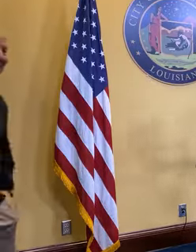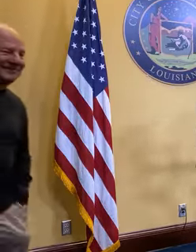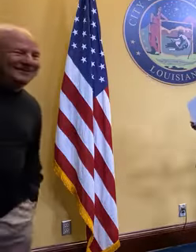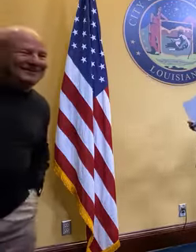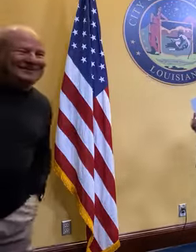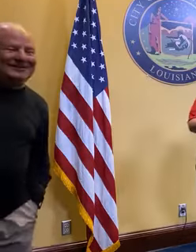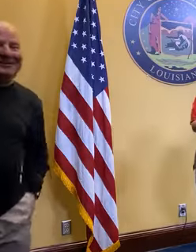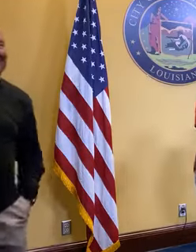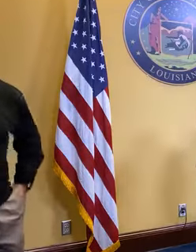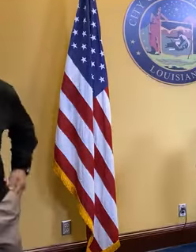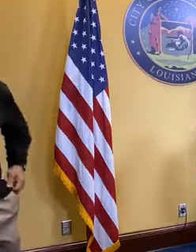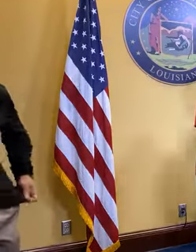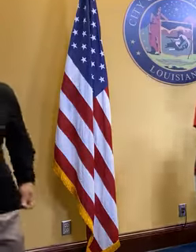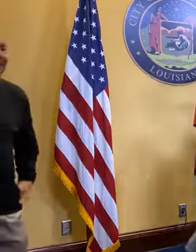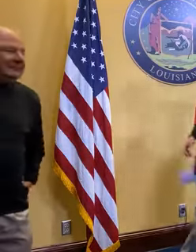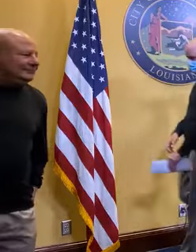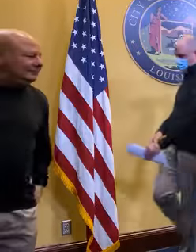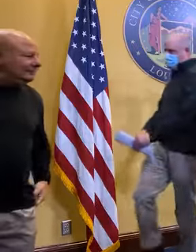you're welcome.